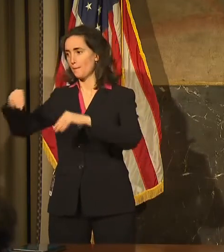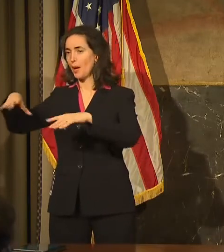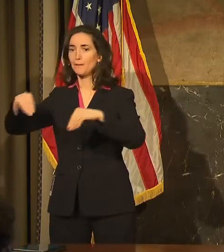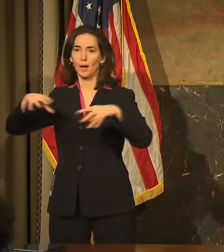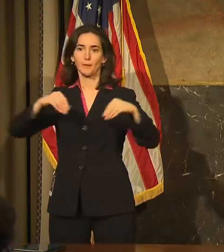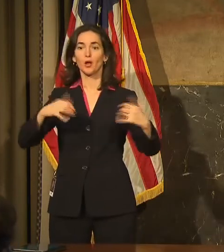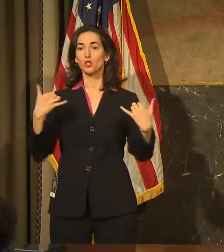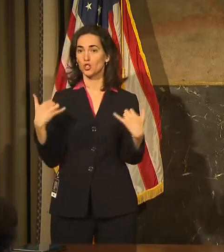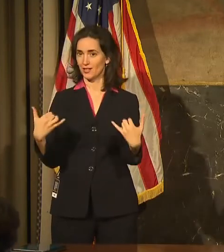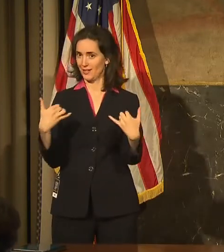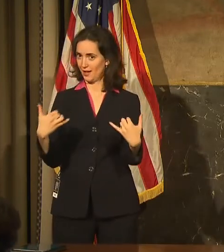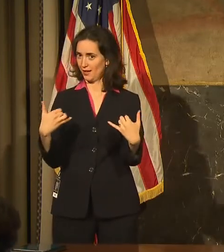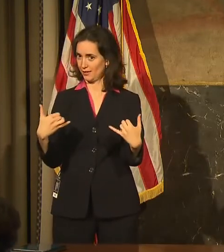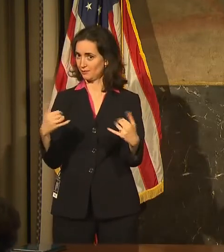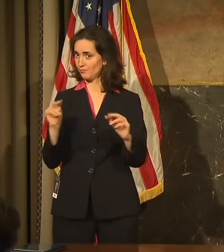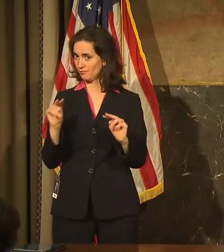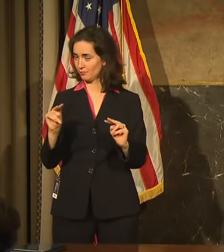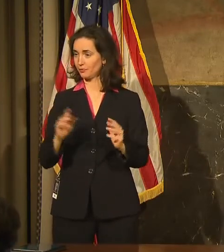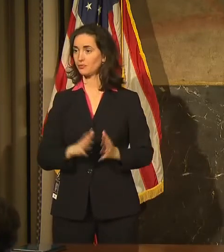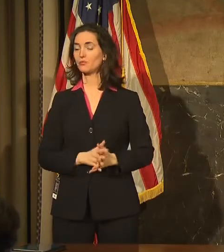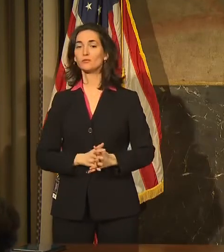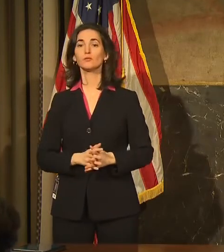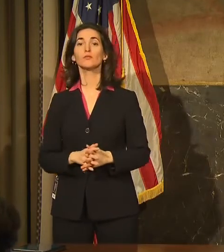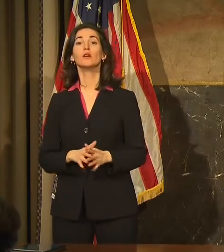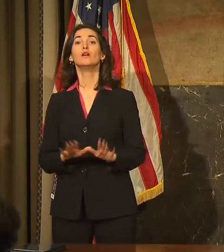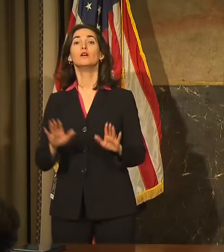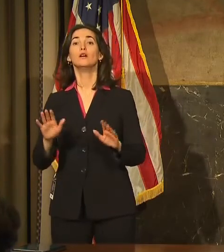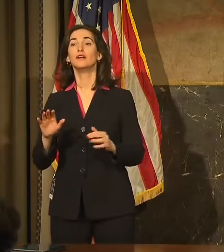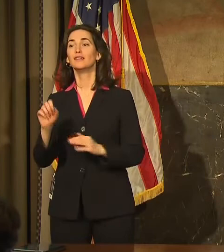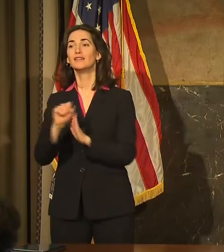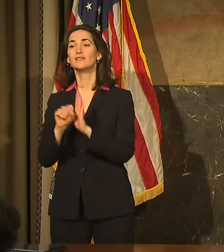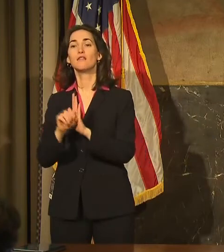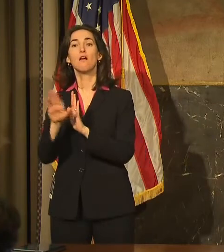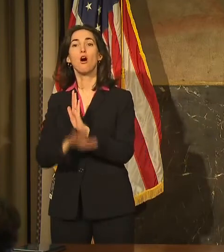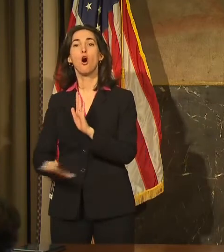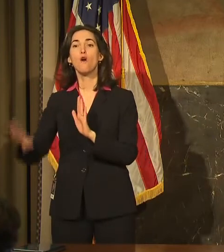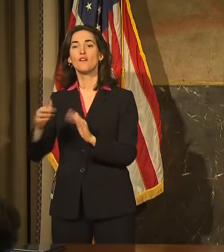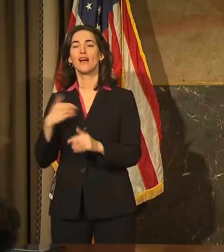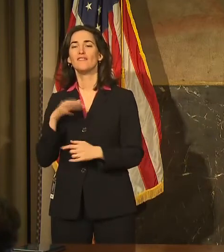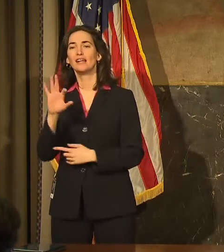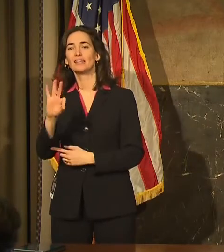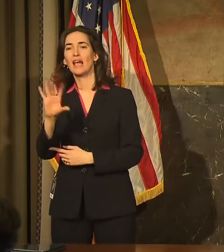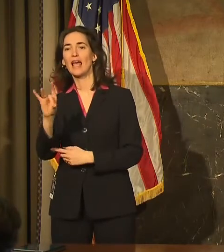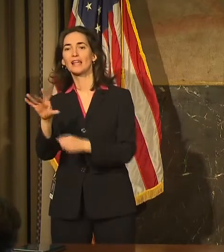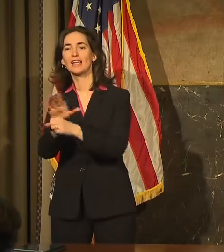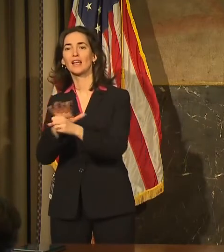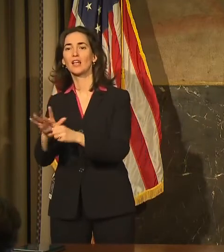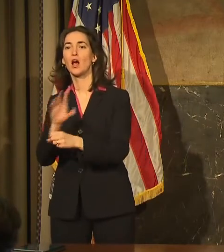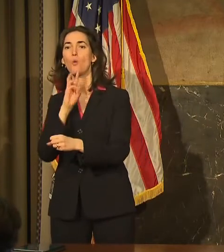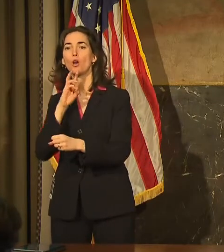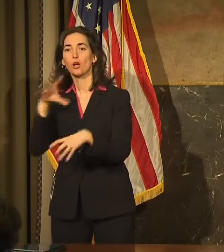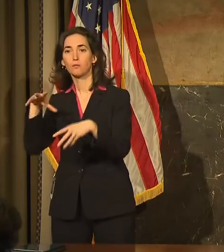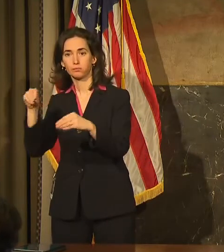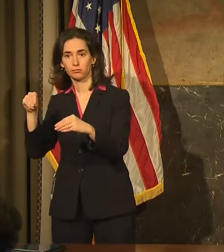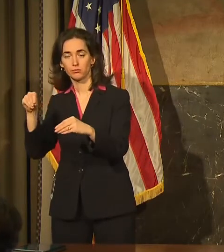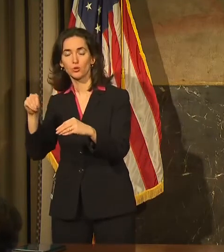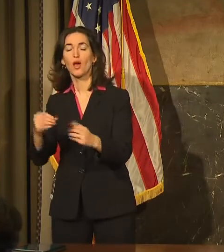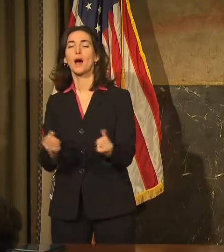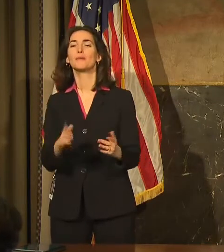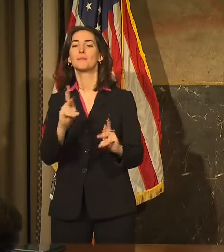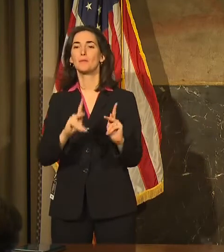There are currently 98 water outages across the state, impacting more than 245,000